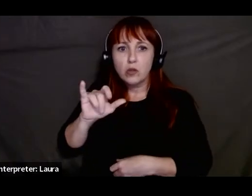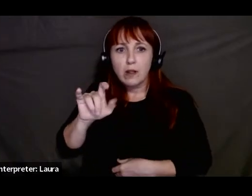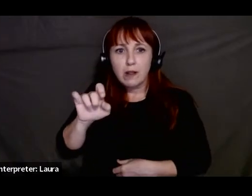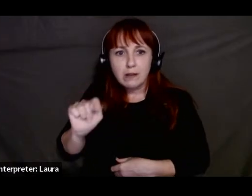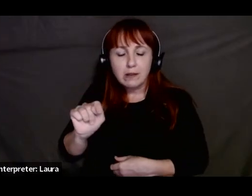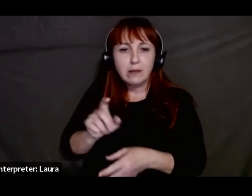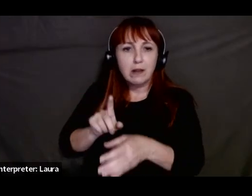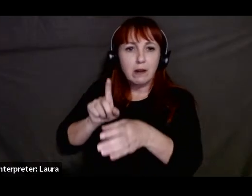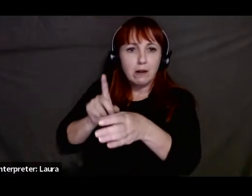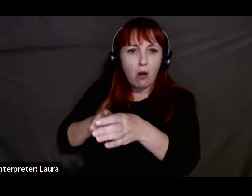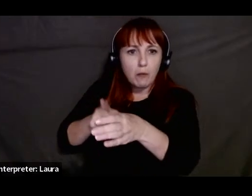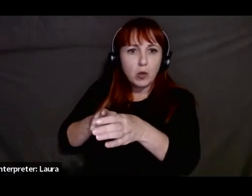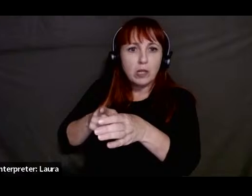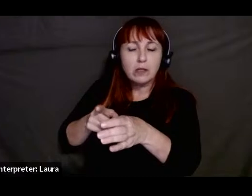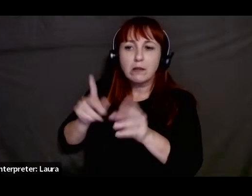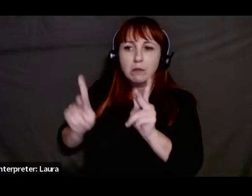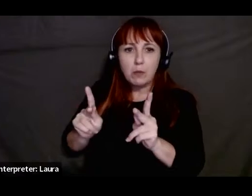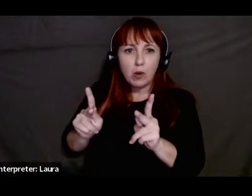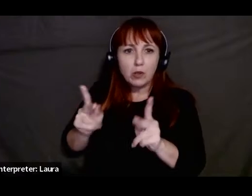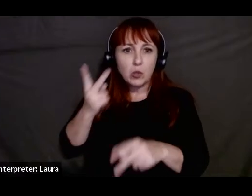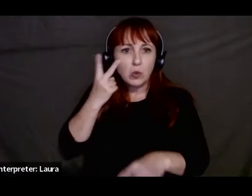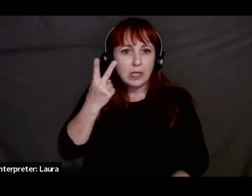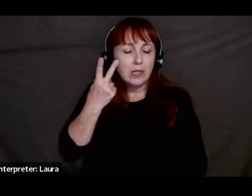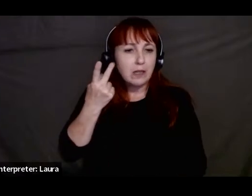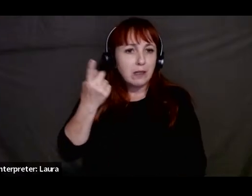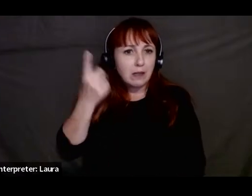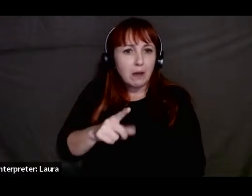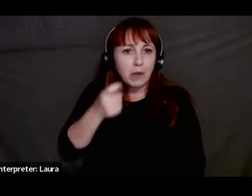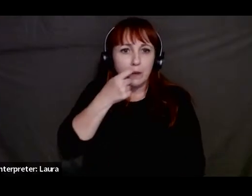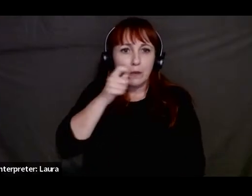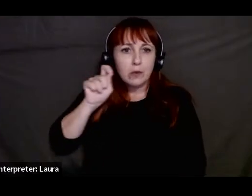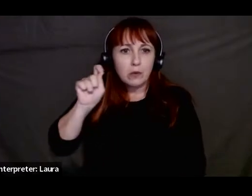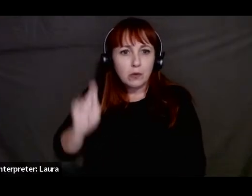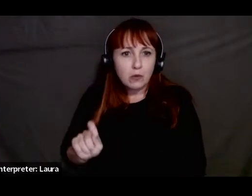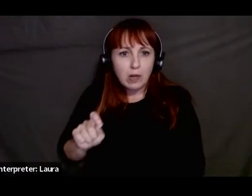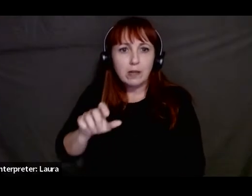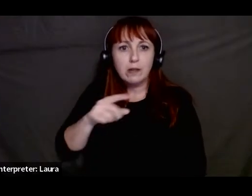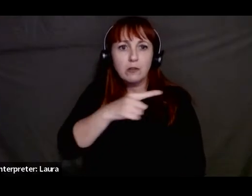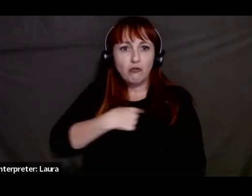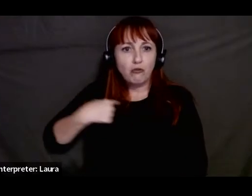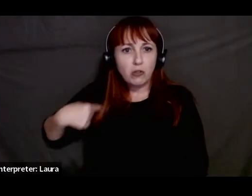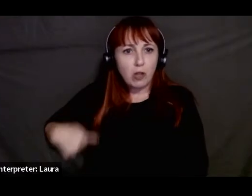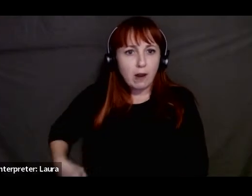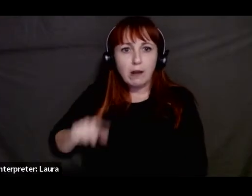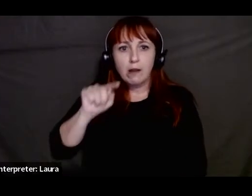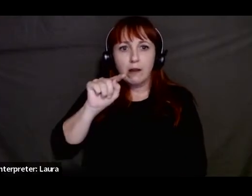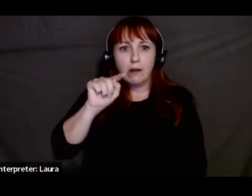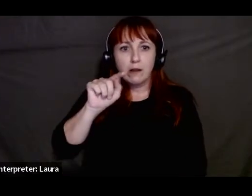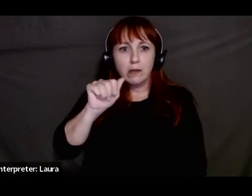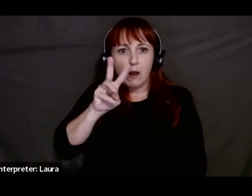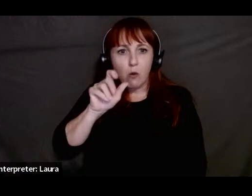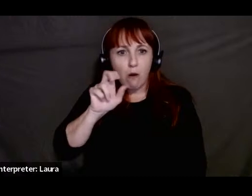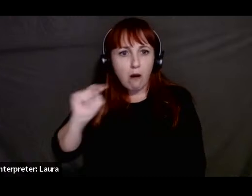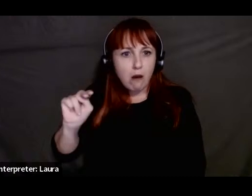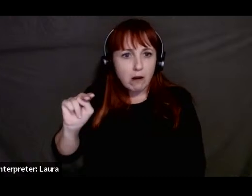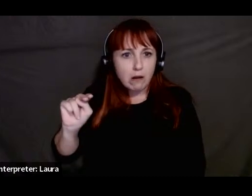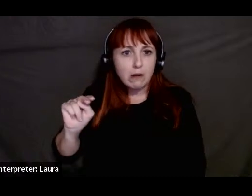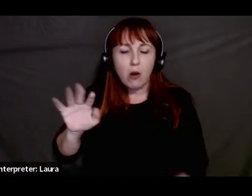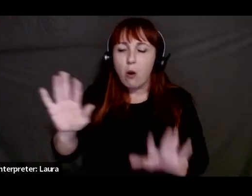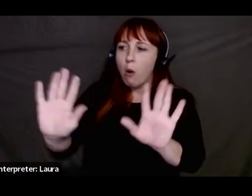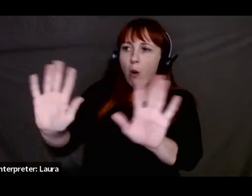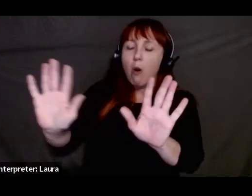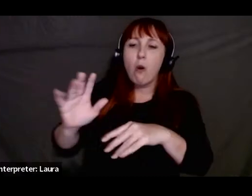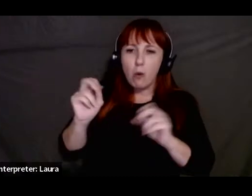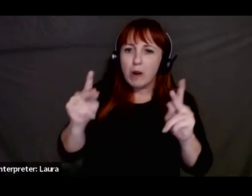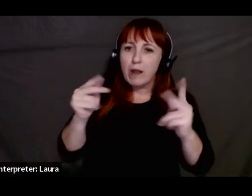invading. You see what's going on in Ukraine. China is threatening Taiwan. Is that it? 2 minutes. Okay. No, well,